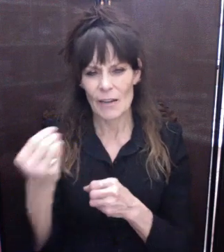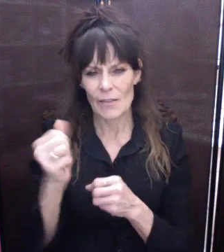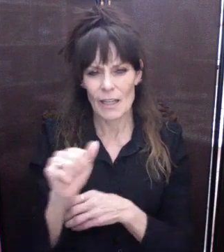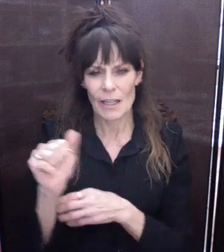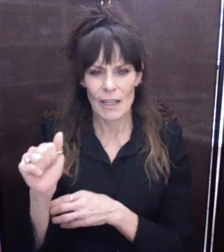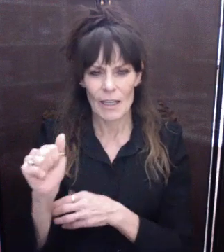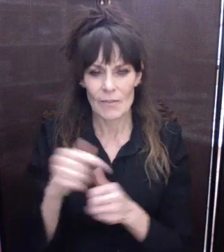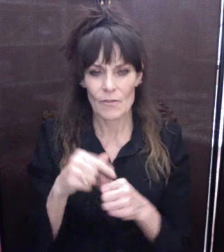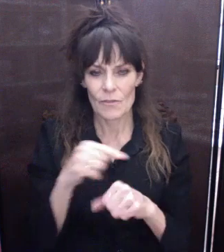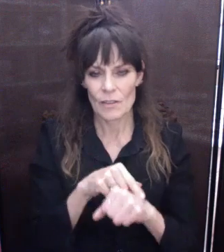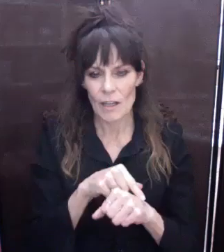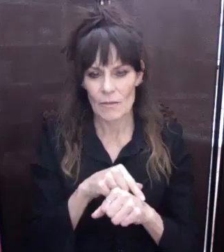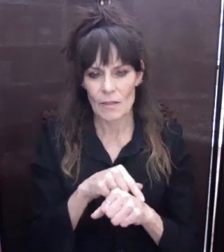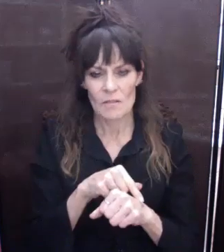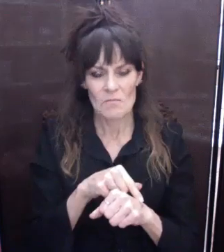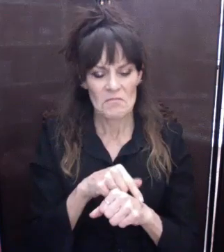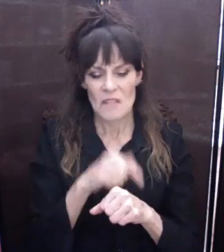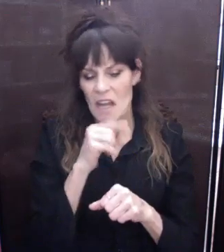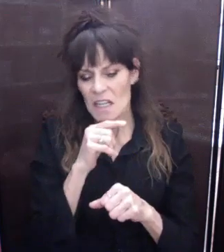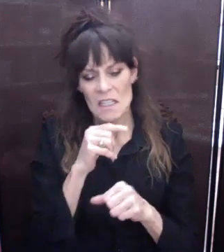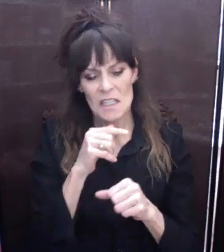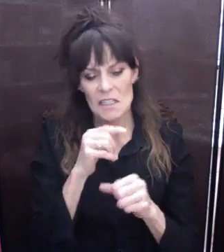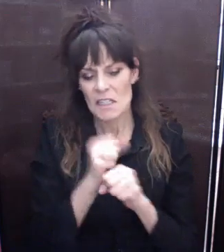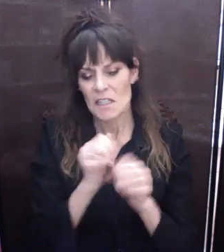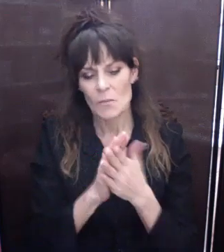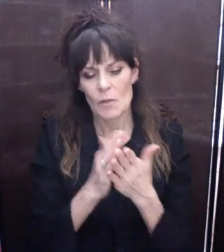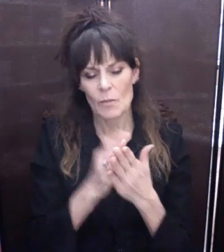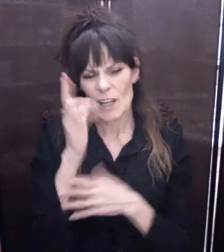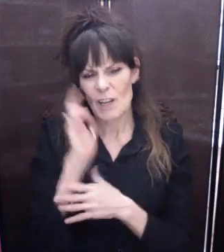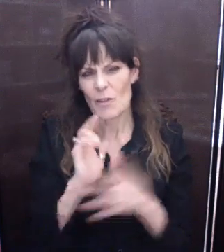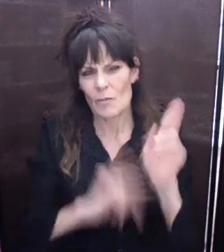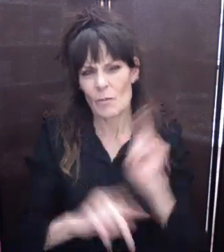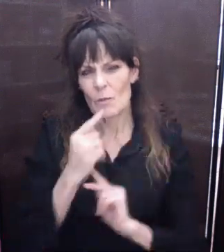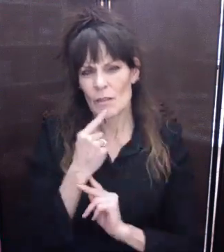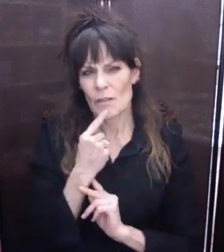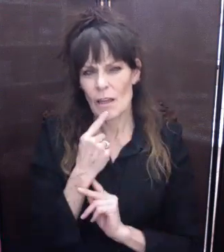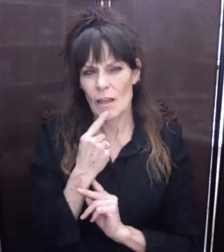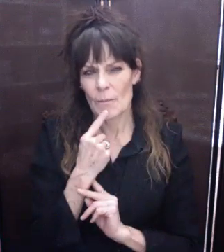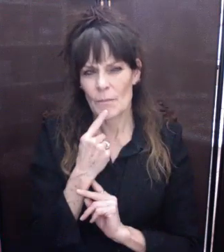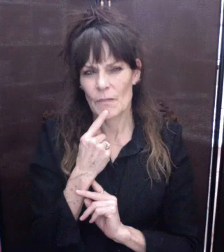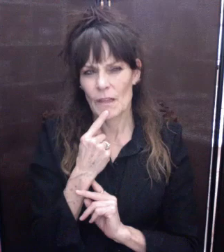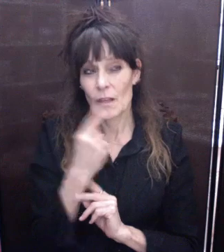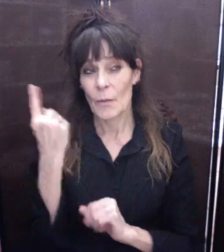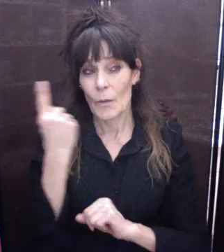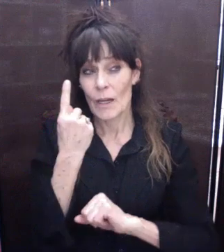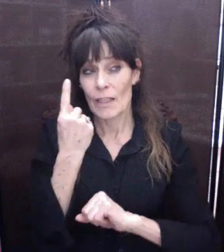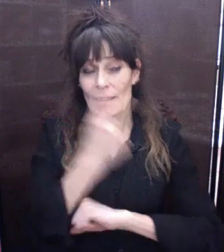time around, I hadn't bothered to pick up the book, but I'd heard people say, it's a one day at a time